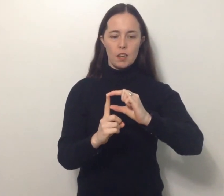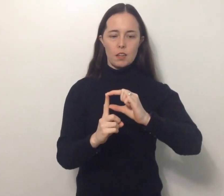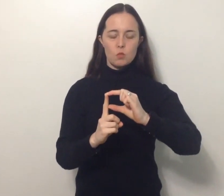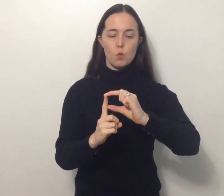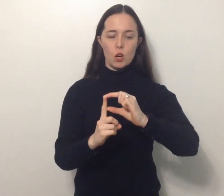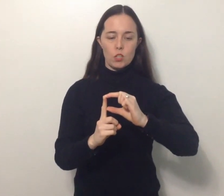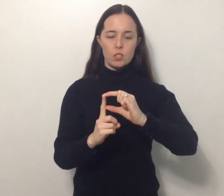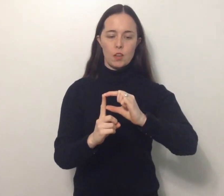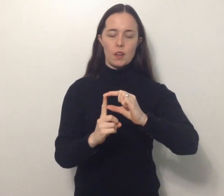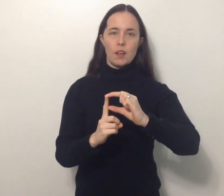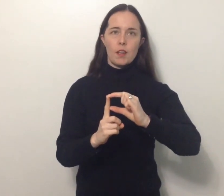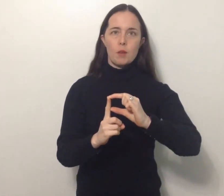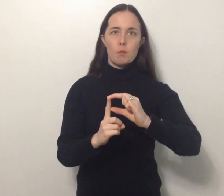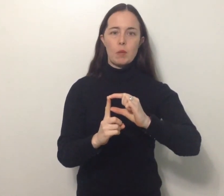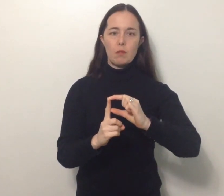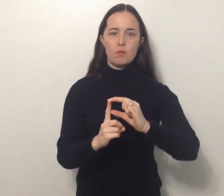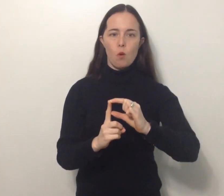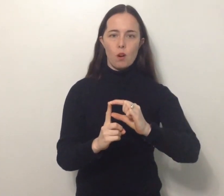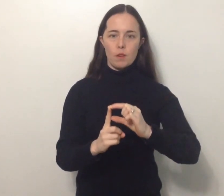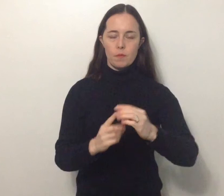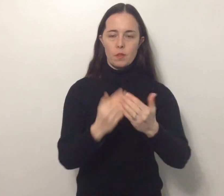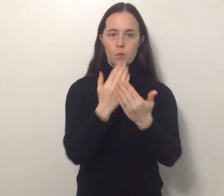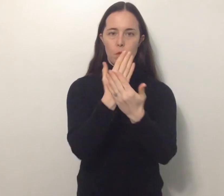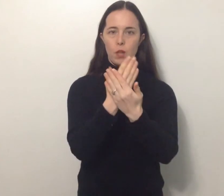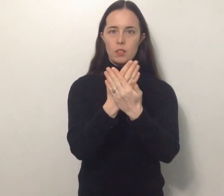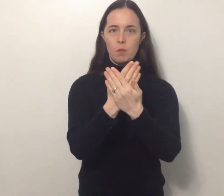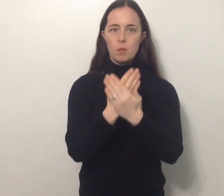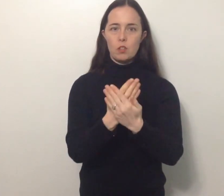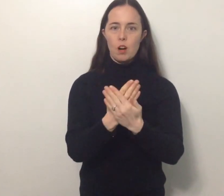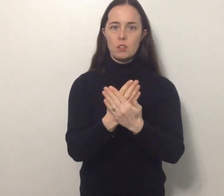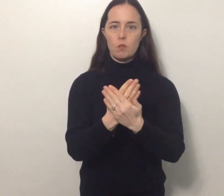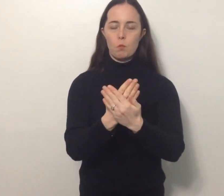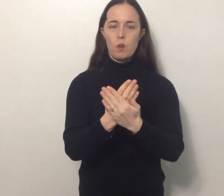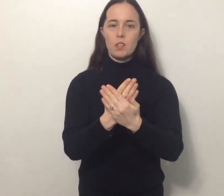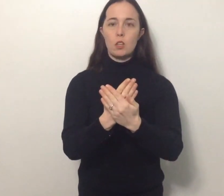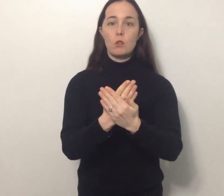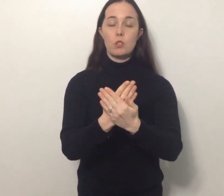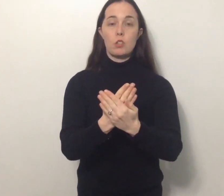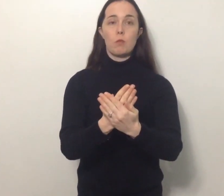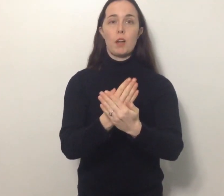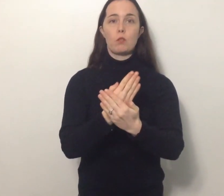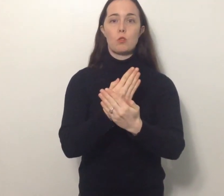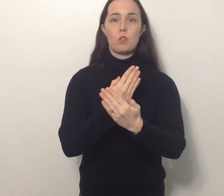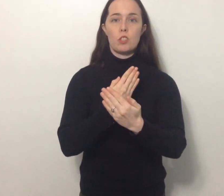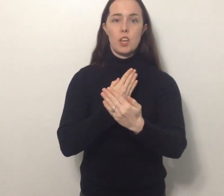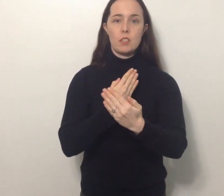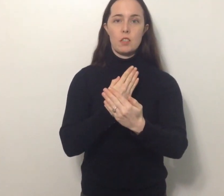His words before, both hands come up as a cross, and the one that's closest to your body goes towards your chest. It